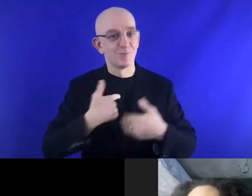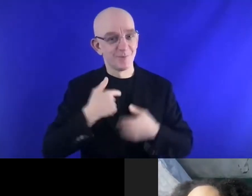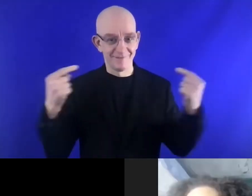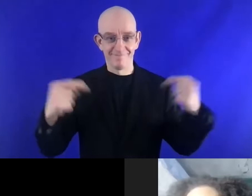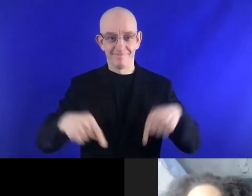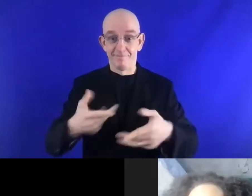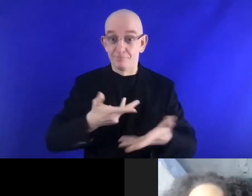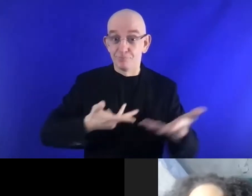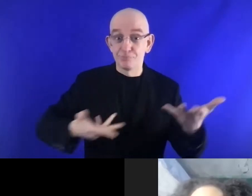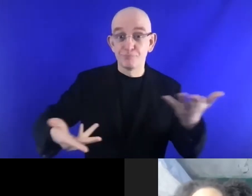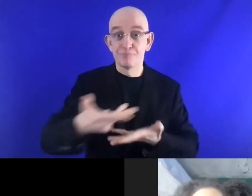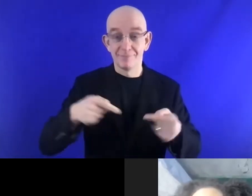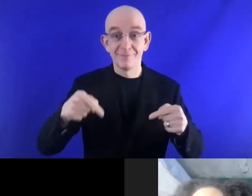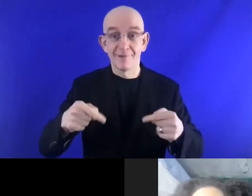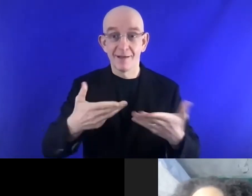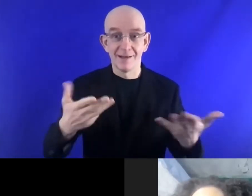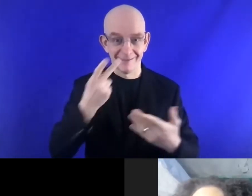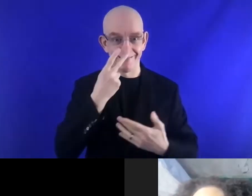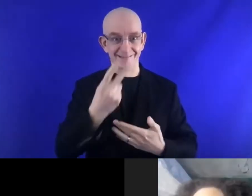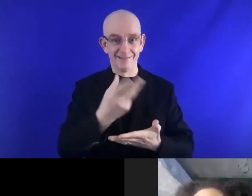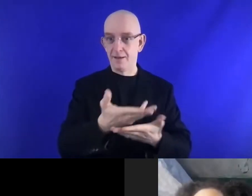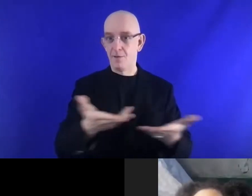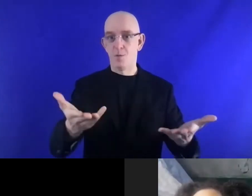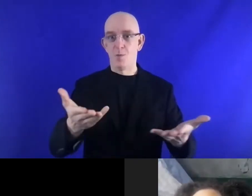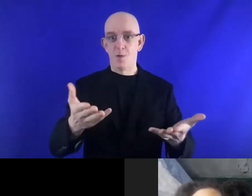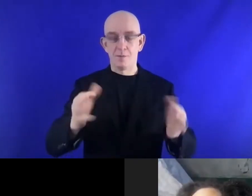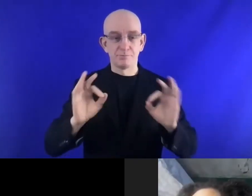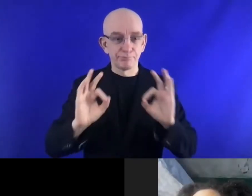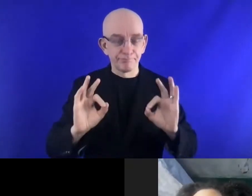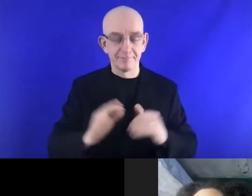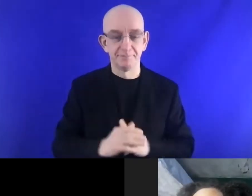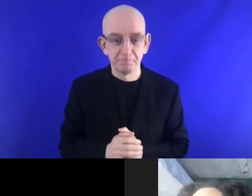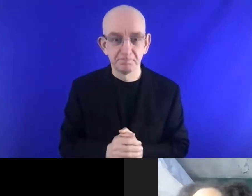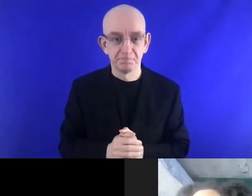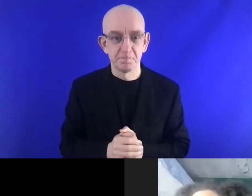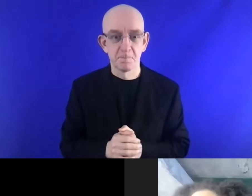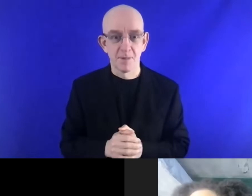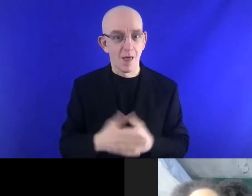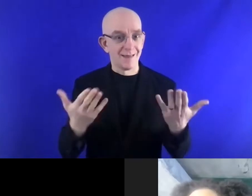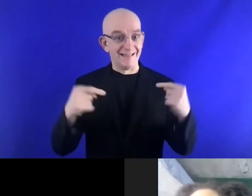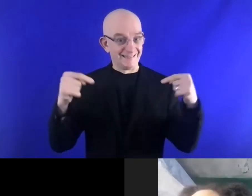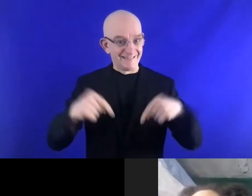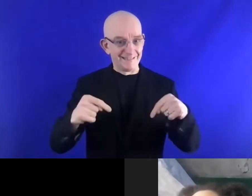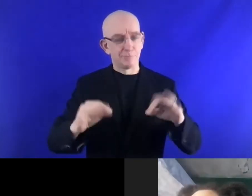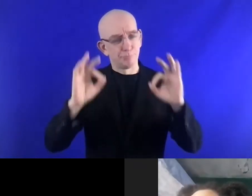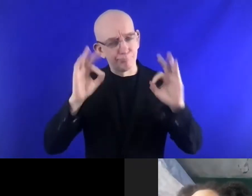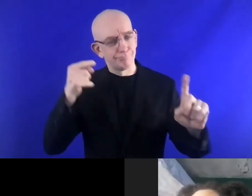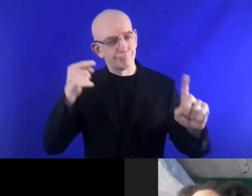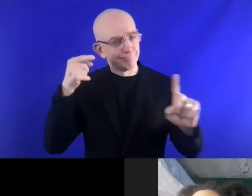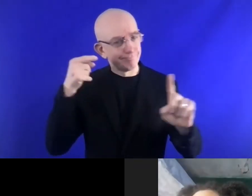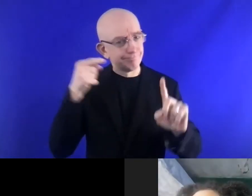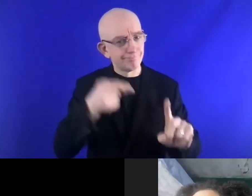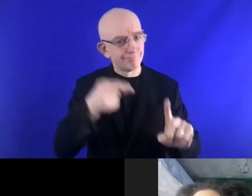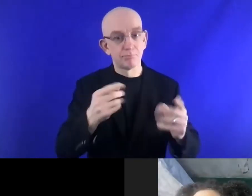especially for people, young people with disabilities. We know that the Article